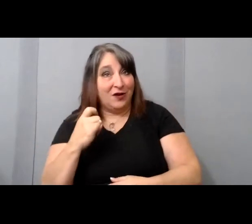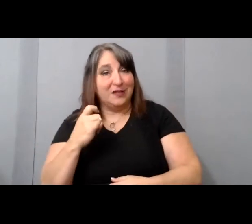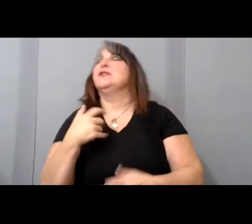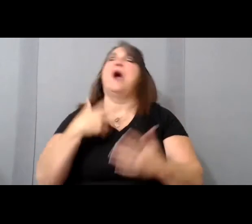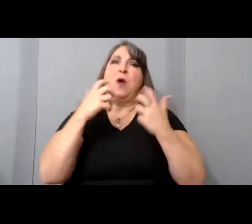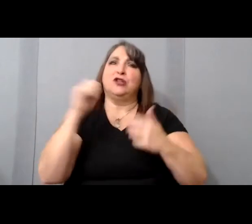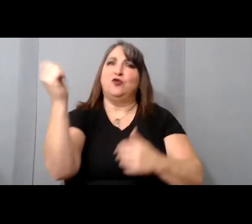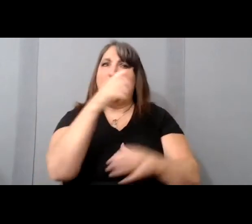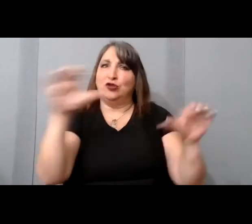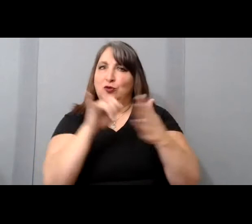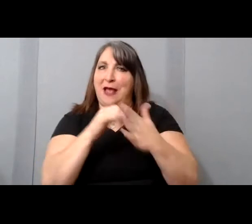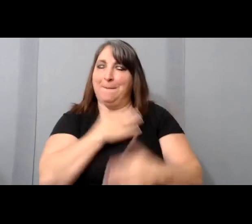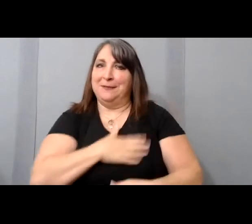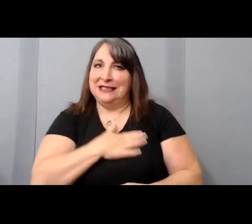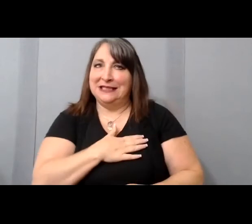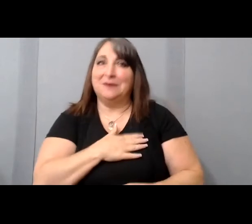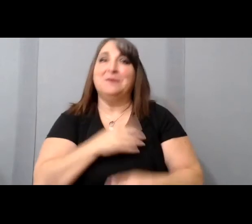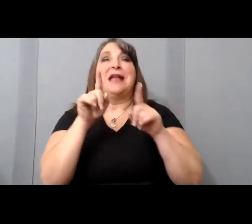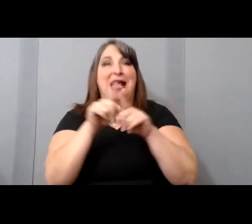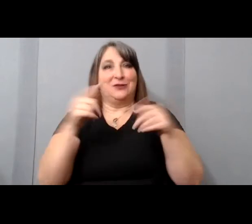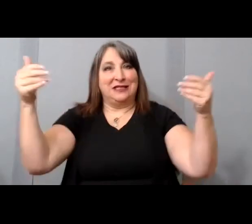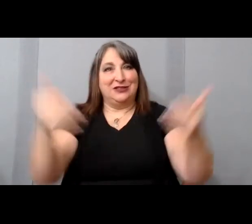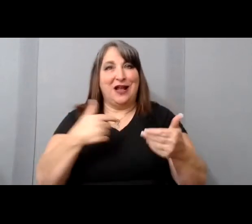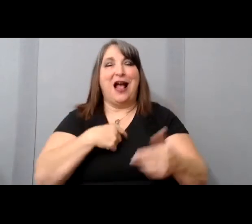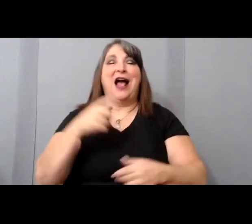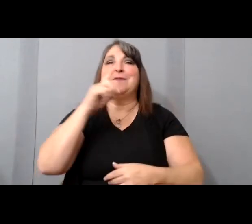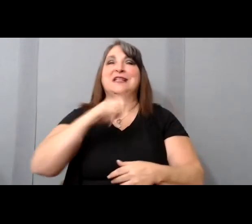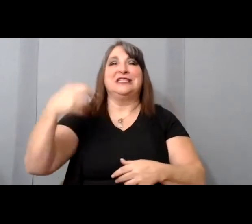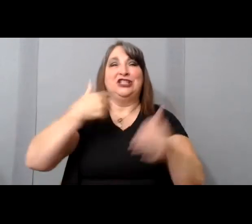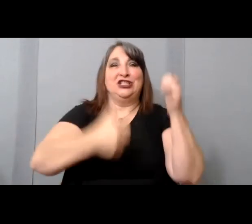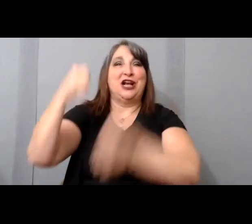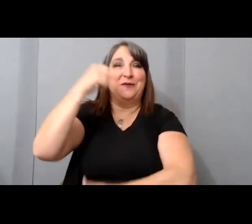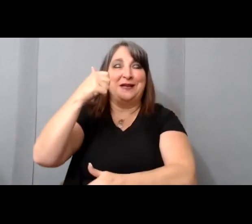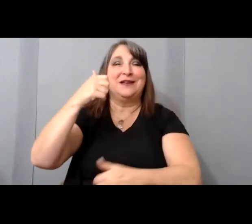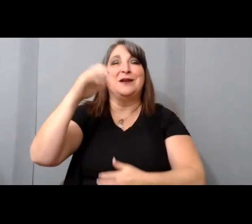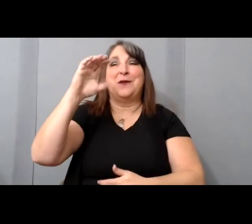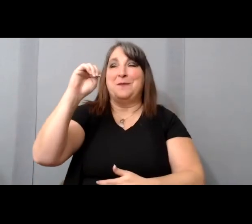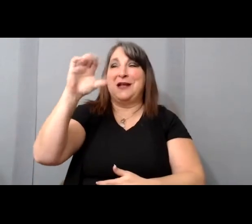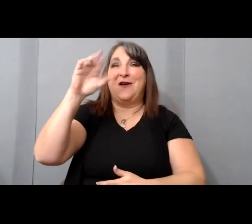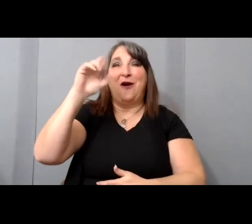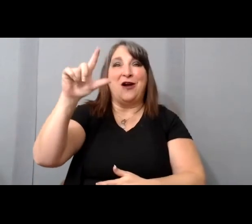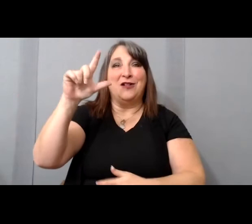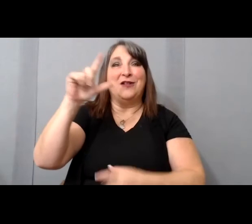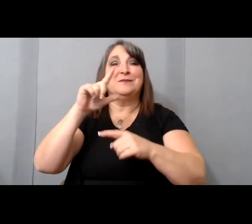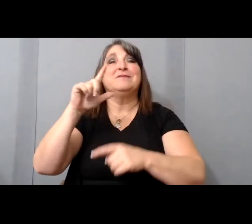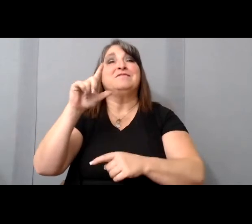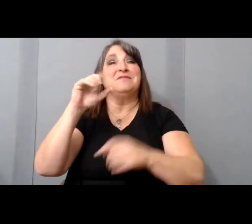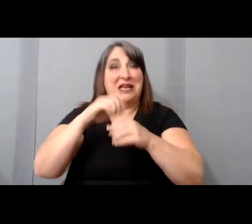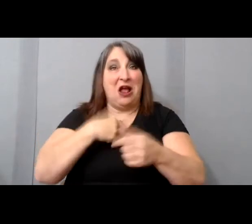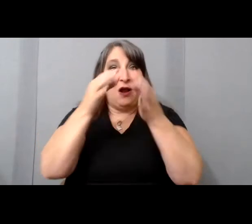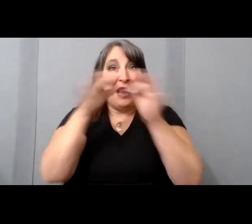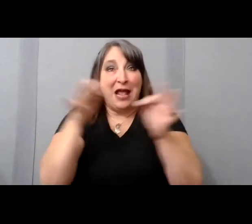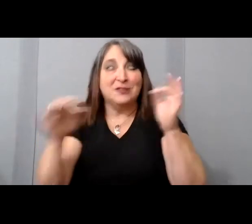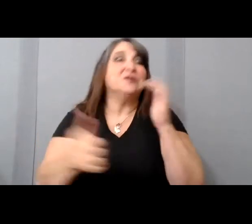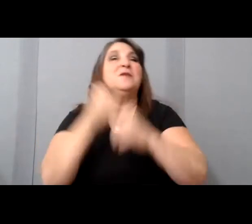that. But as I was introduced, I'm the tribal chairman, Mark McCarl from the Pechanga Band of Luceño Indians. In our language and amongst our